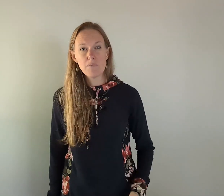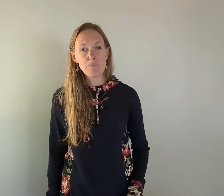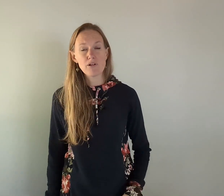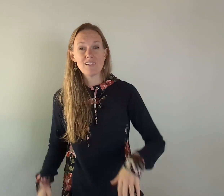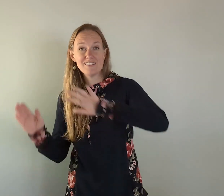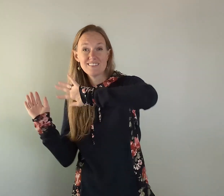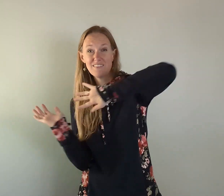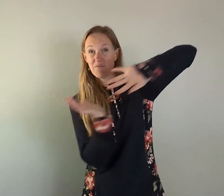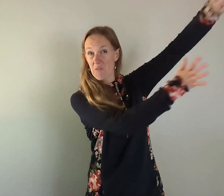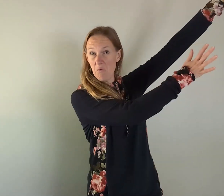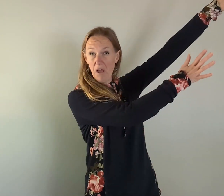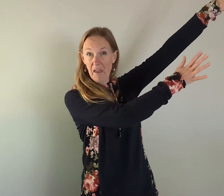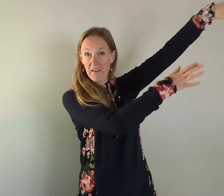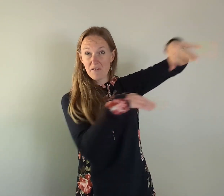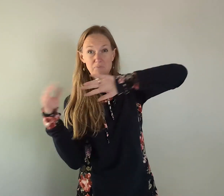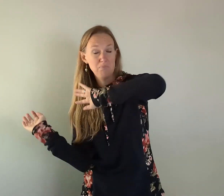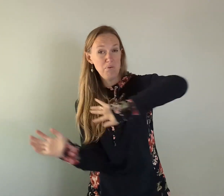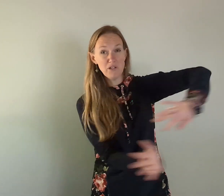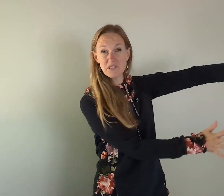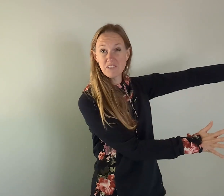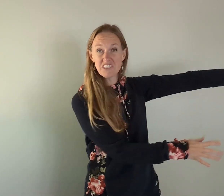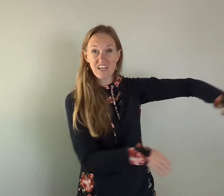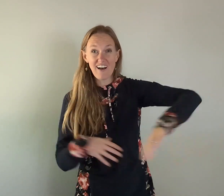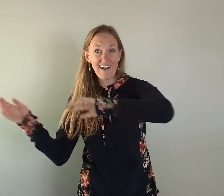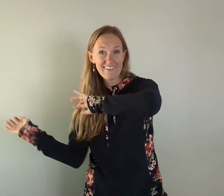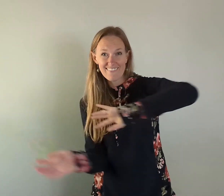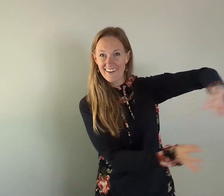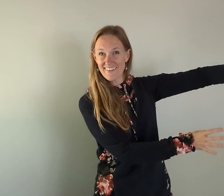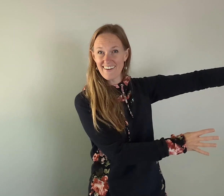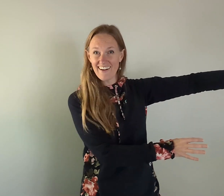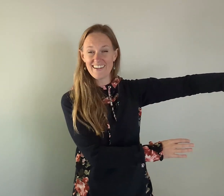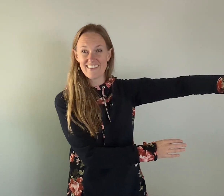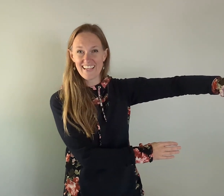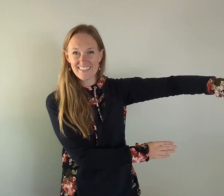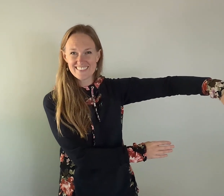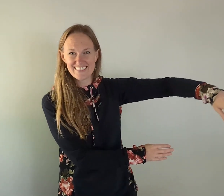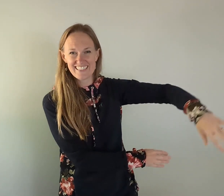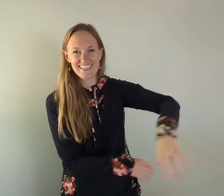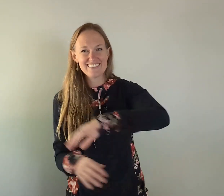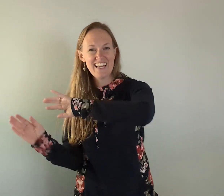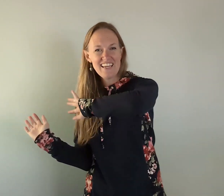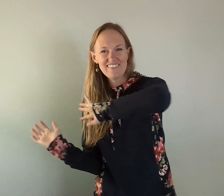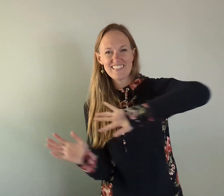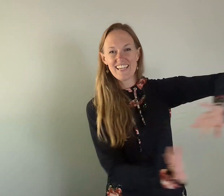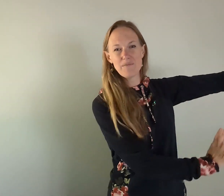my burdens away. Push them to the side. They're gone. Thank you, Jesus. You've taken